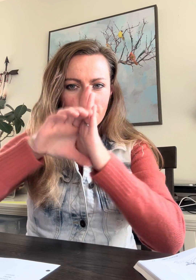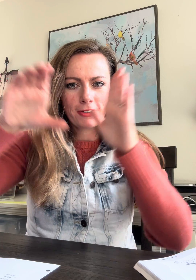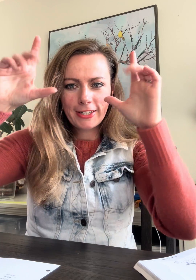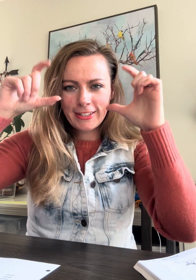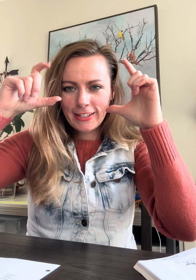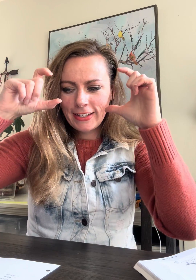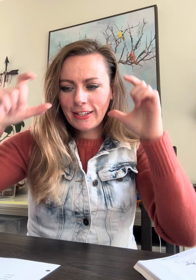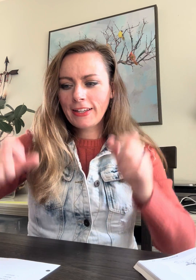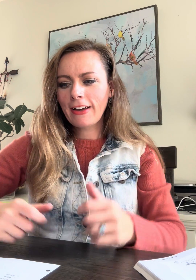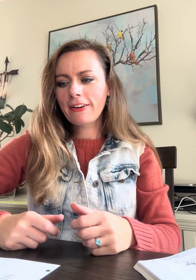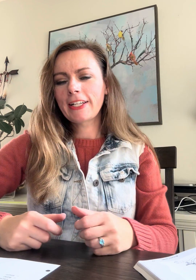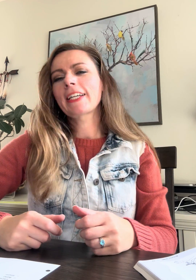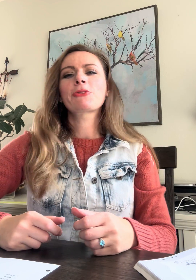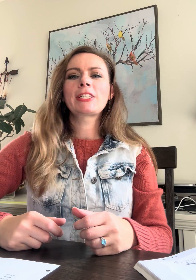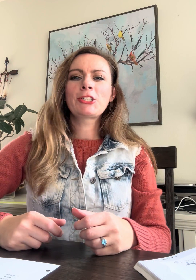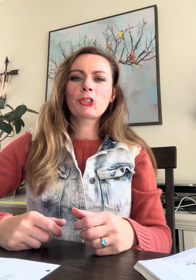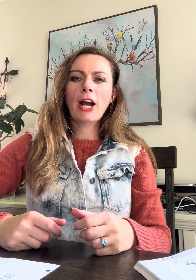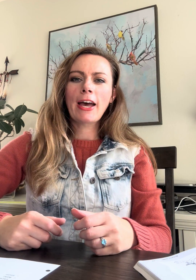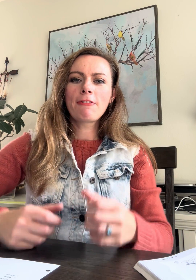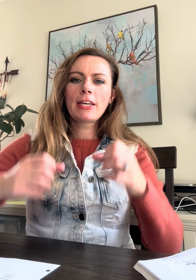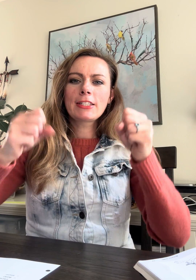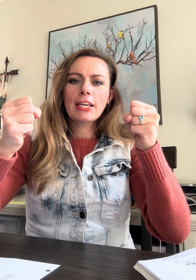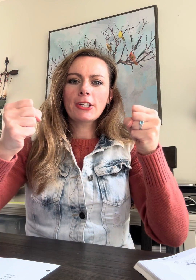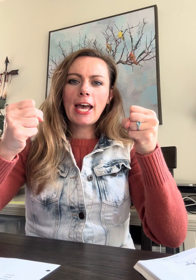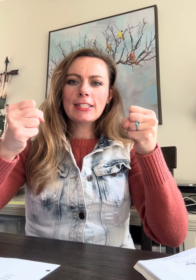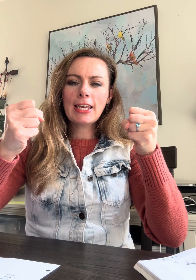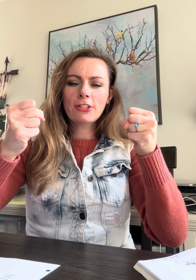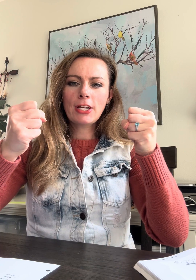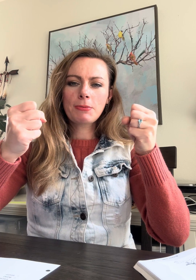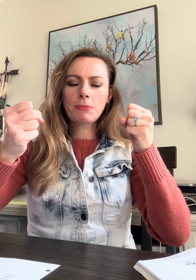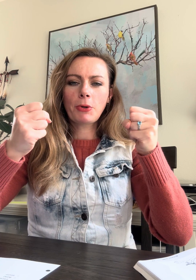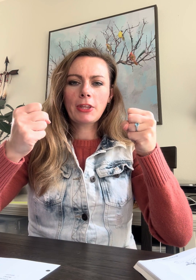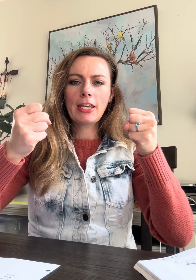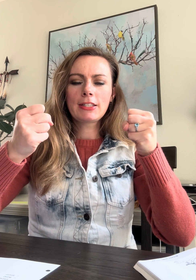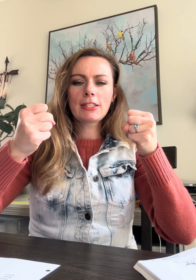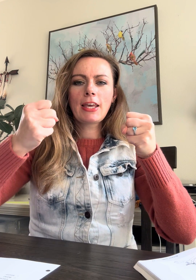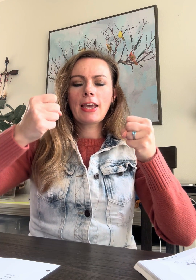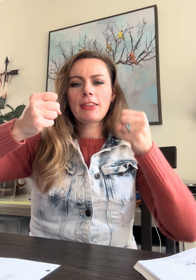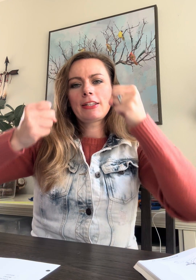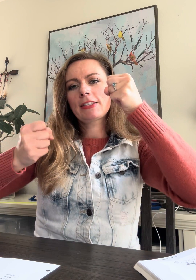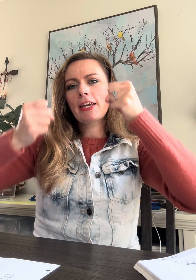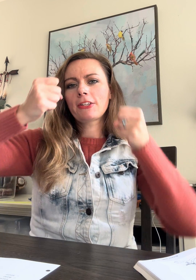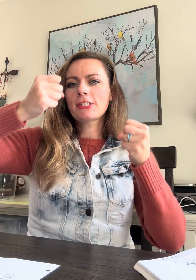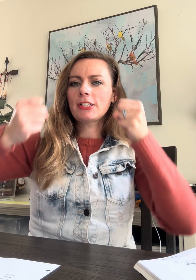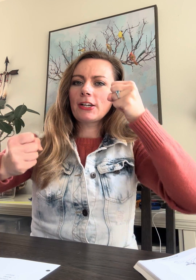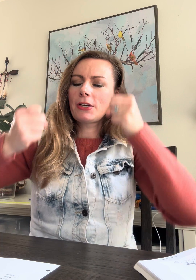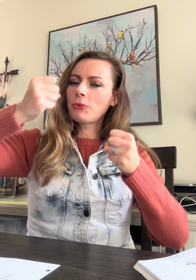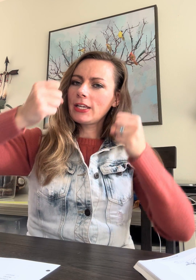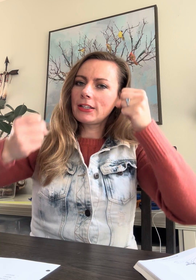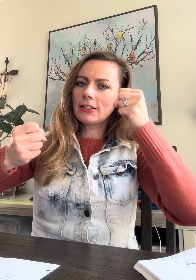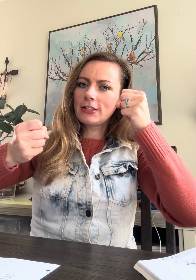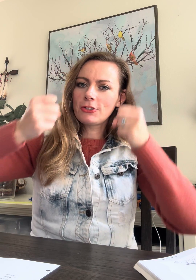photography. All right, next one is drive. Take your S hand shapes in both hands and then it's like you're steering a wheel,